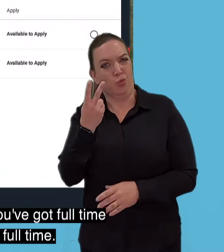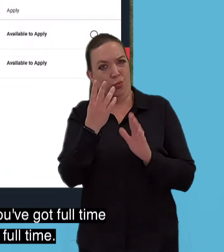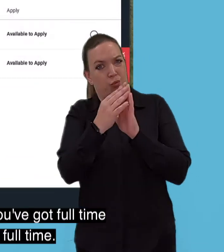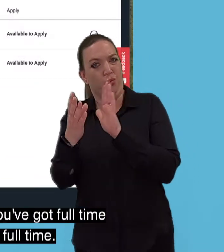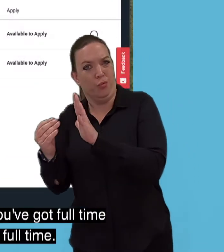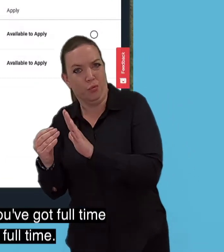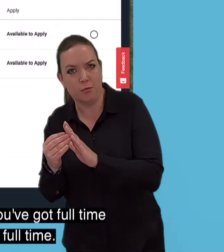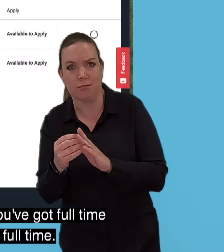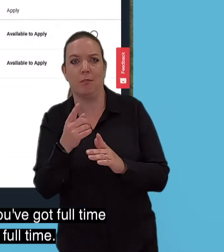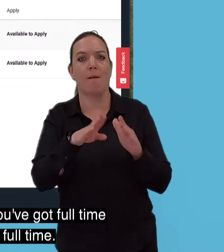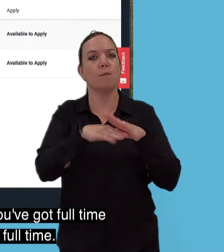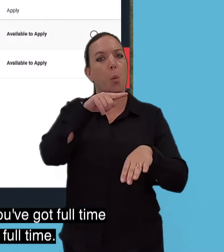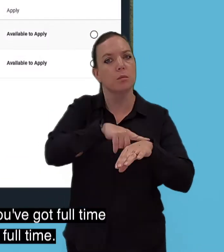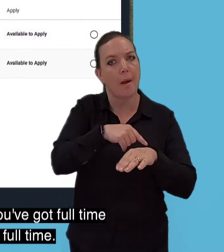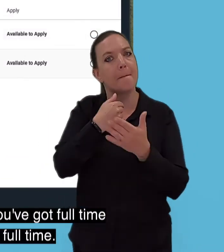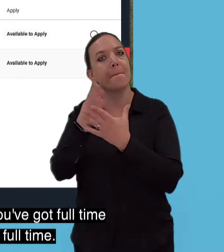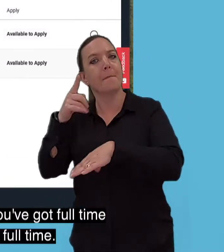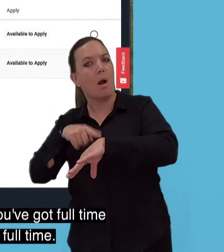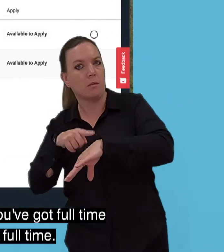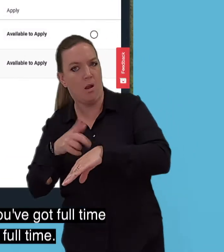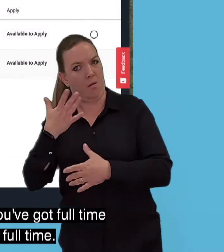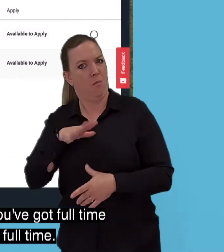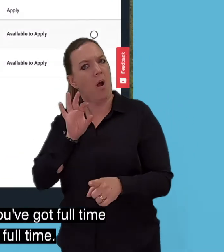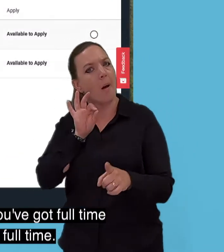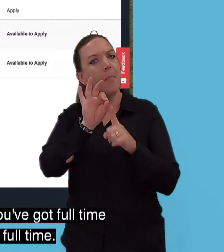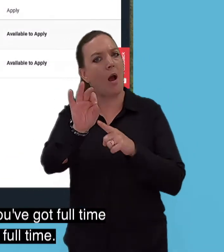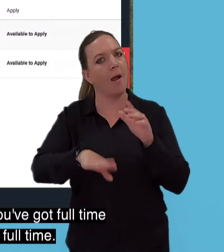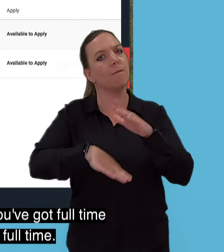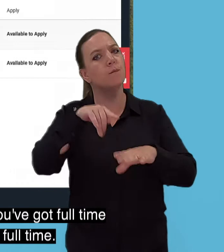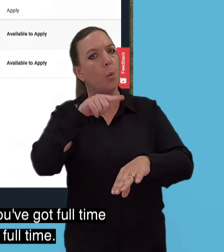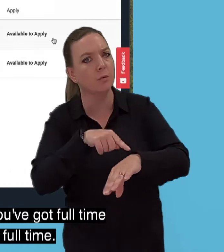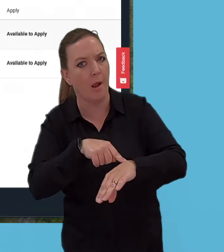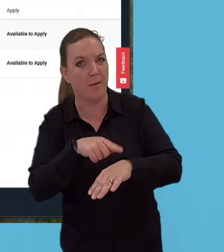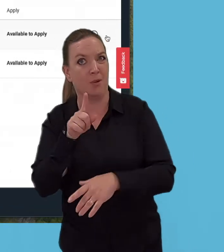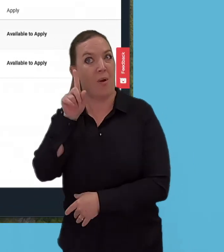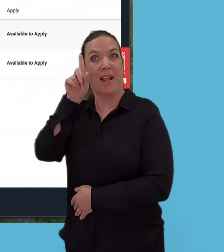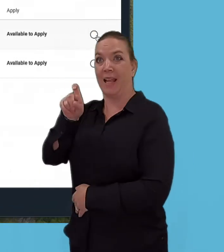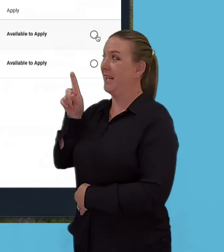So you have the two instances here. So you've got full-time and part-time. We're looking at full-time.